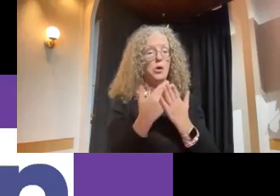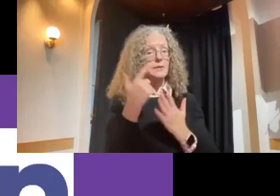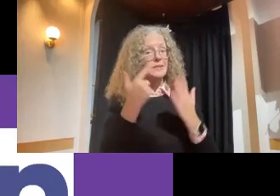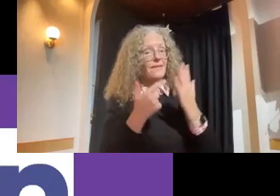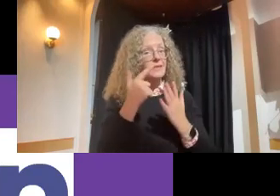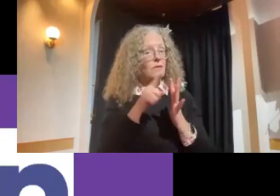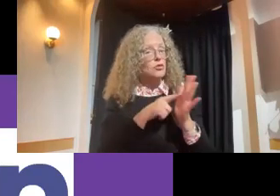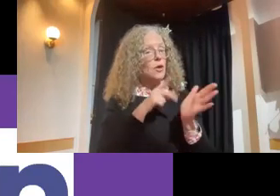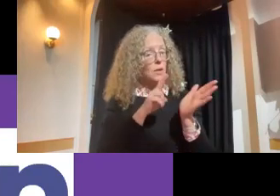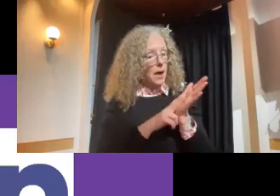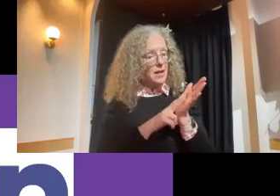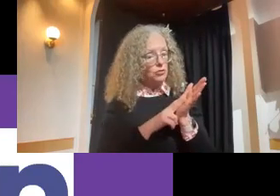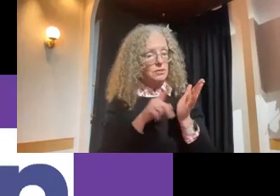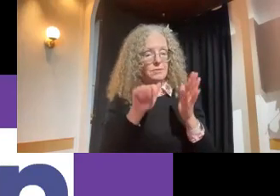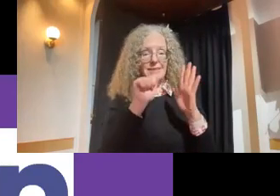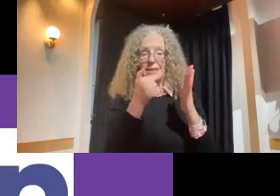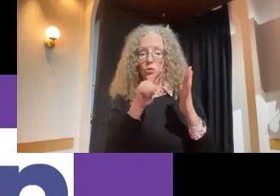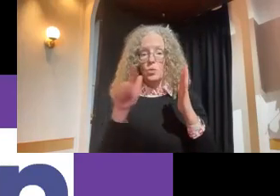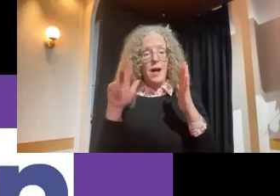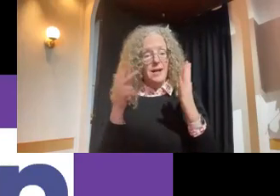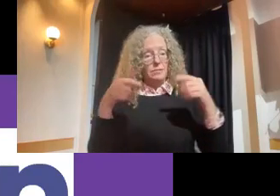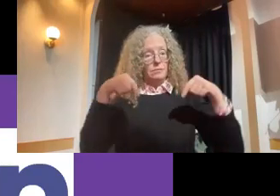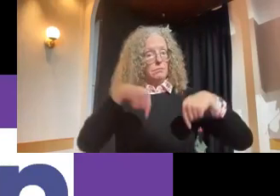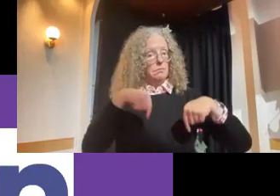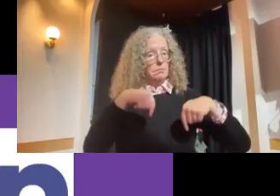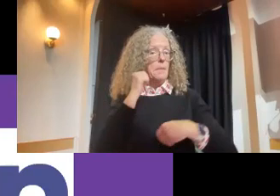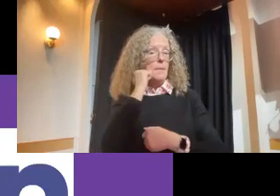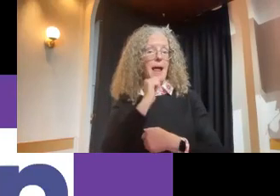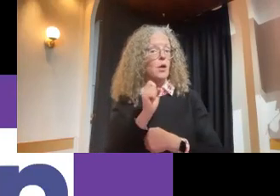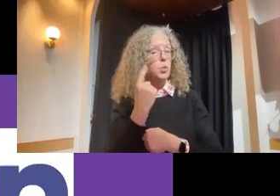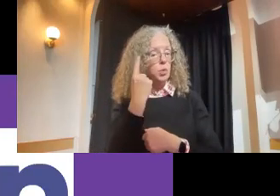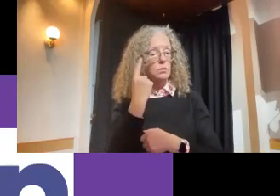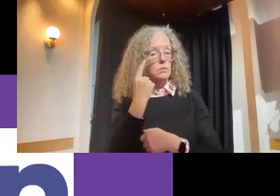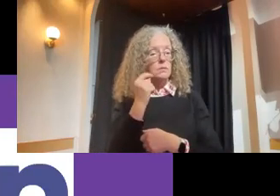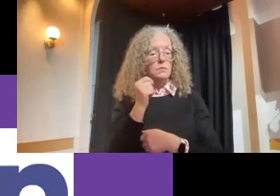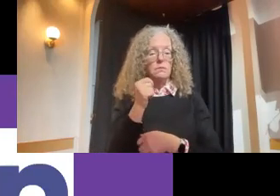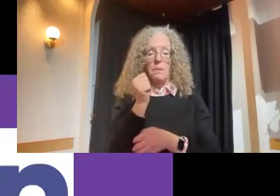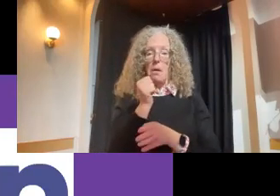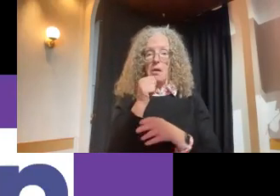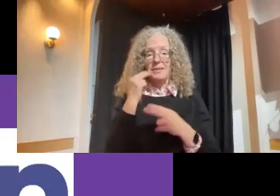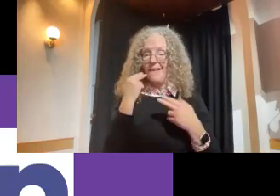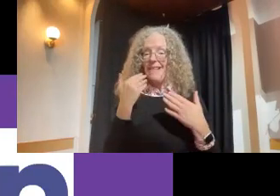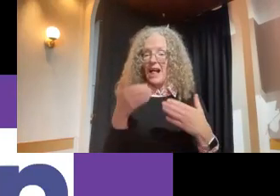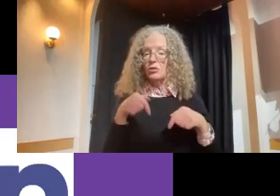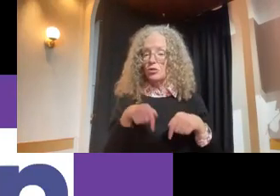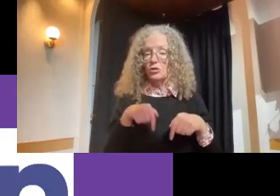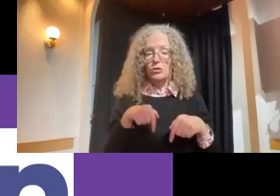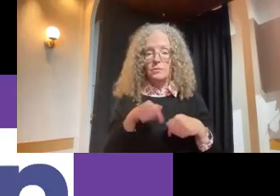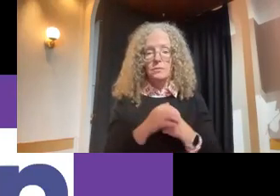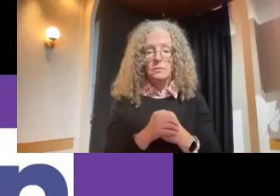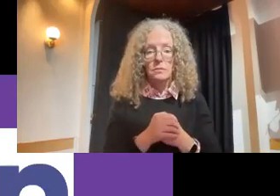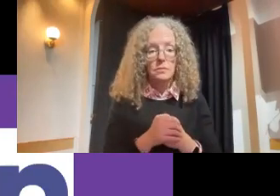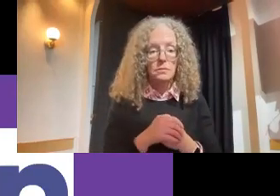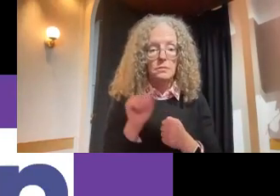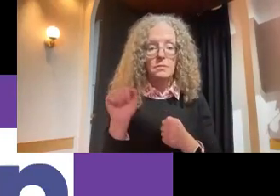So as you can see on the screen, we will also be tweeting this. Our next event is here again at Deaf Action in the